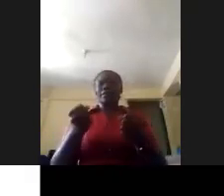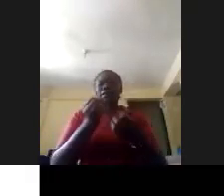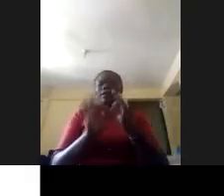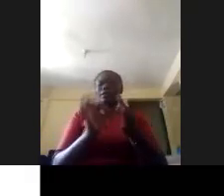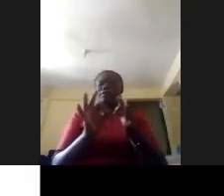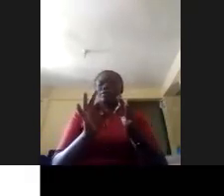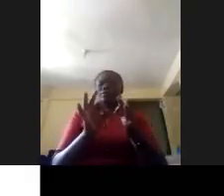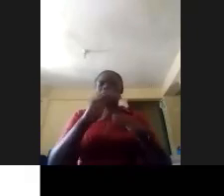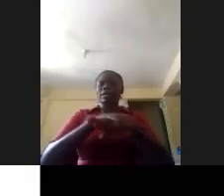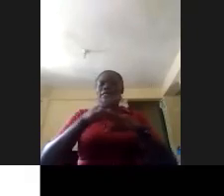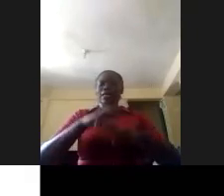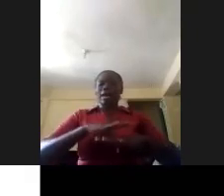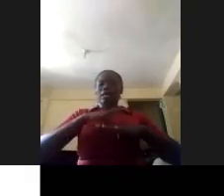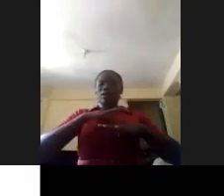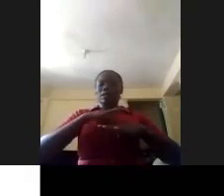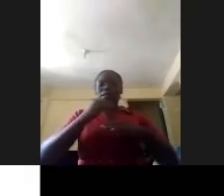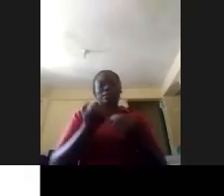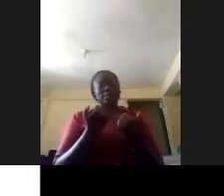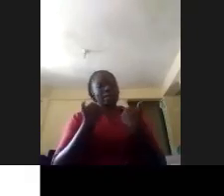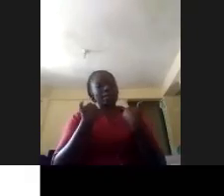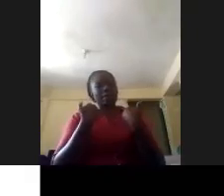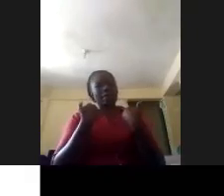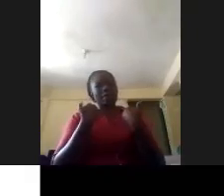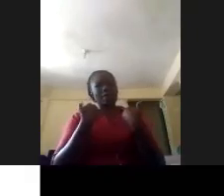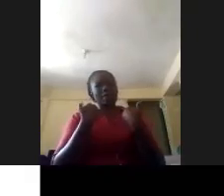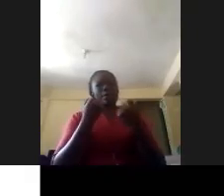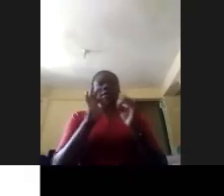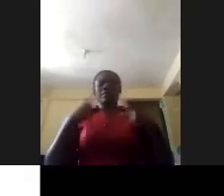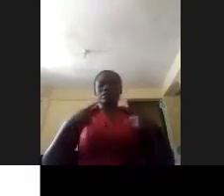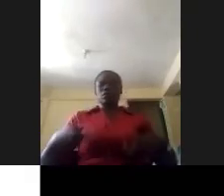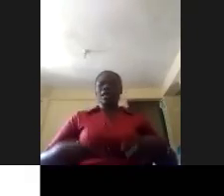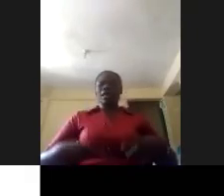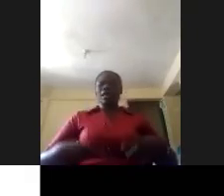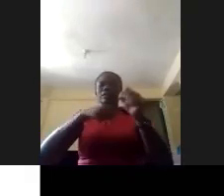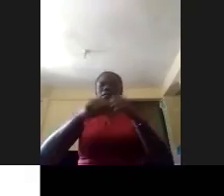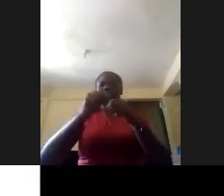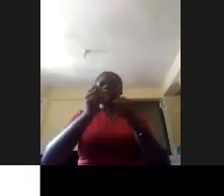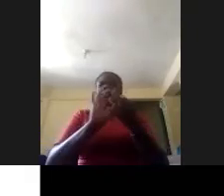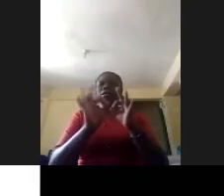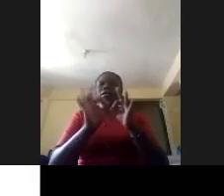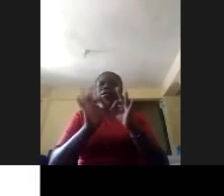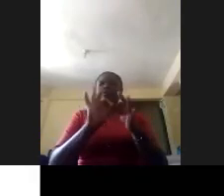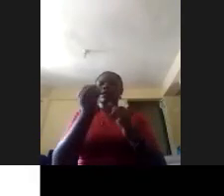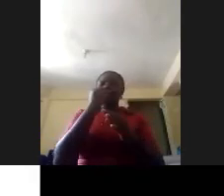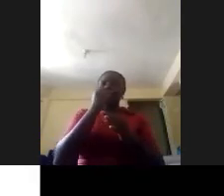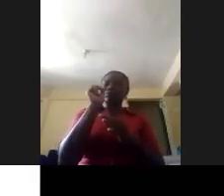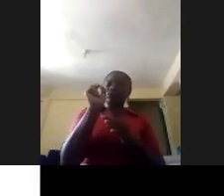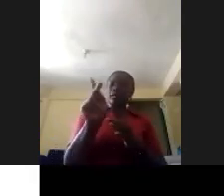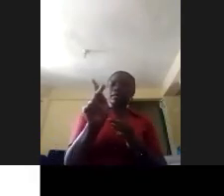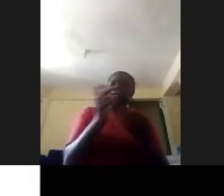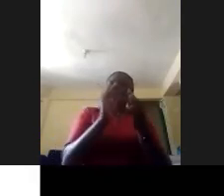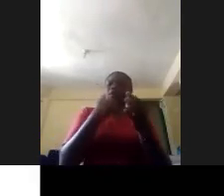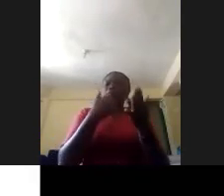adequate sleep, if you're getting enough physical activity, if you're eating right, if you have problem